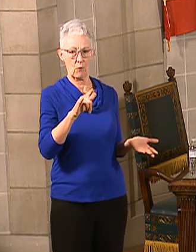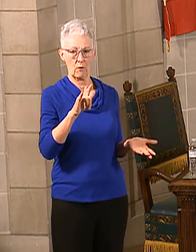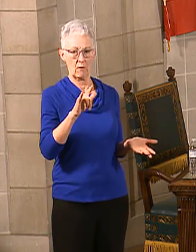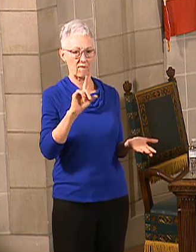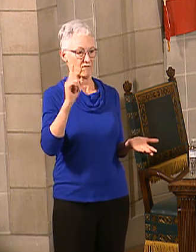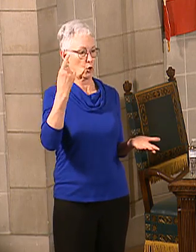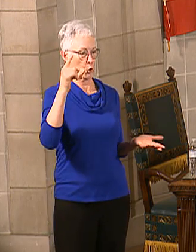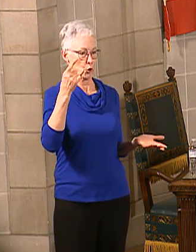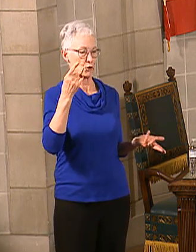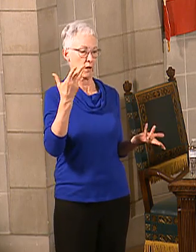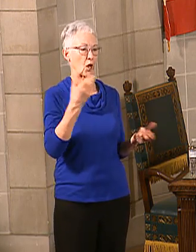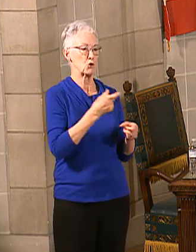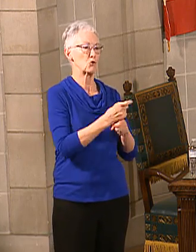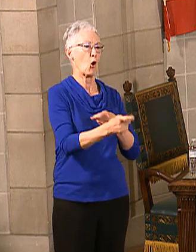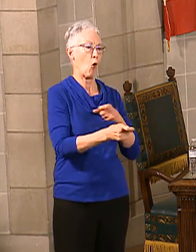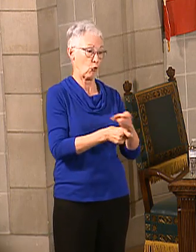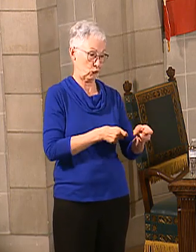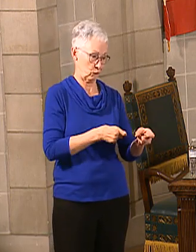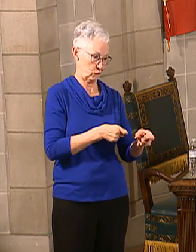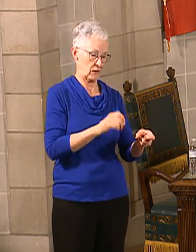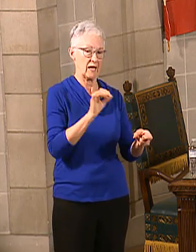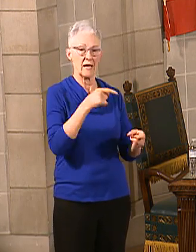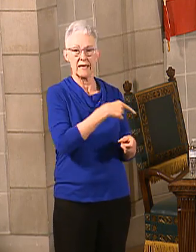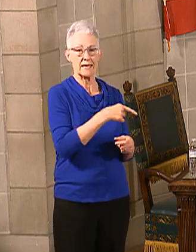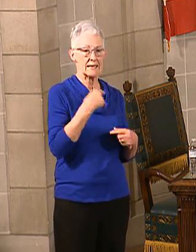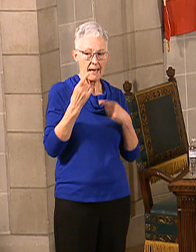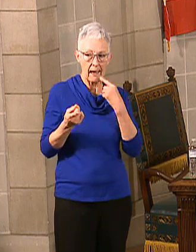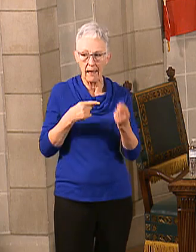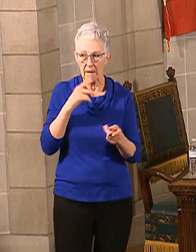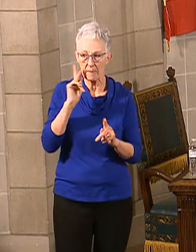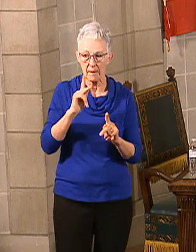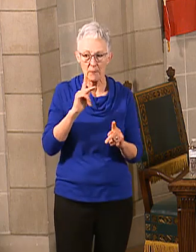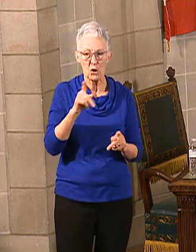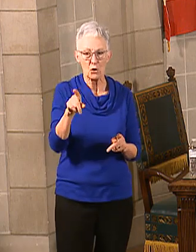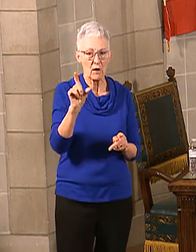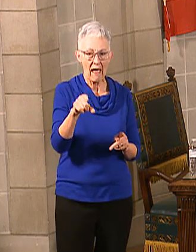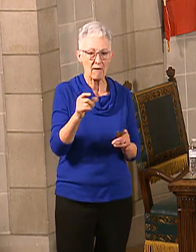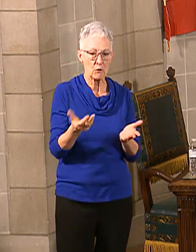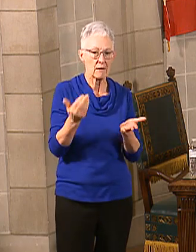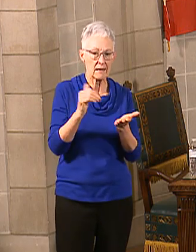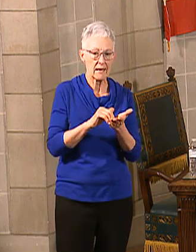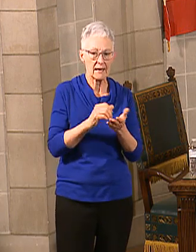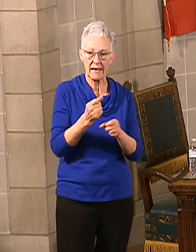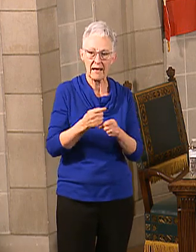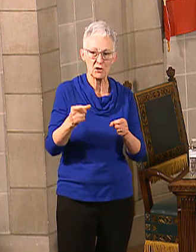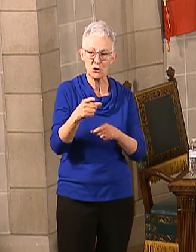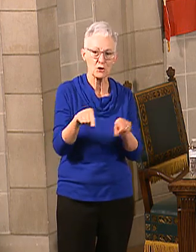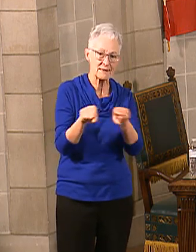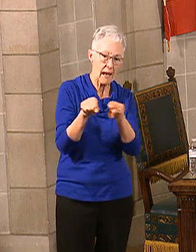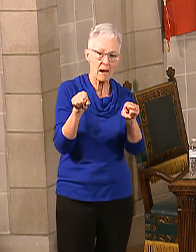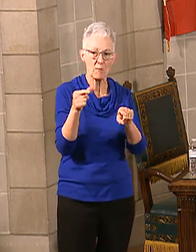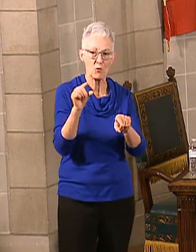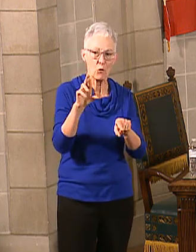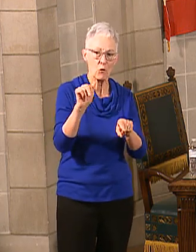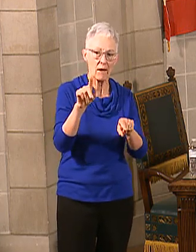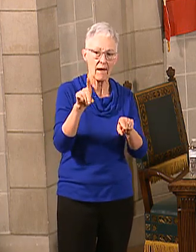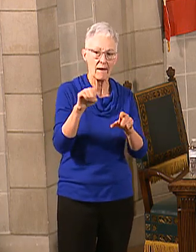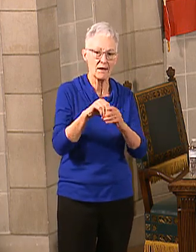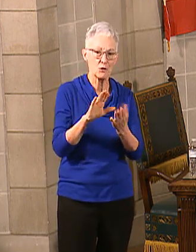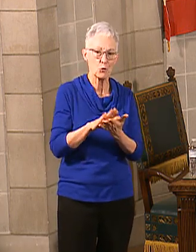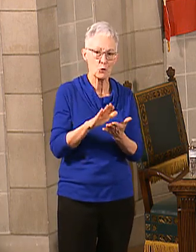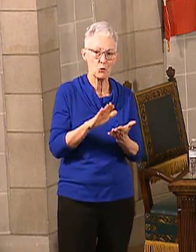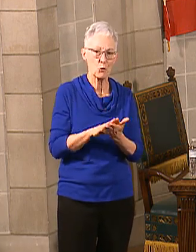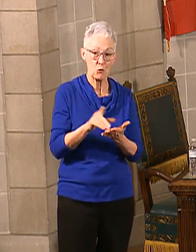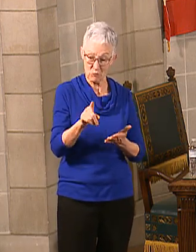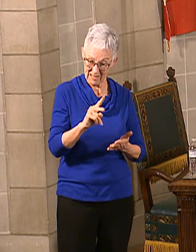that I'm telling people that kids are going to have to repeat their grade next year in school. I think we talked about this yesterday. That's absolutely not true. In fact, I